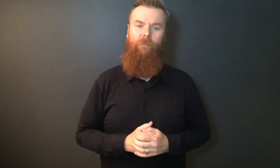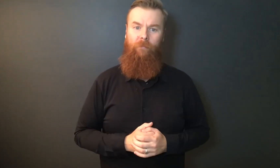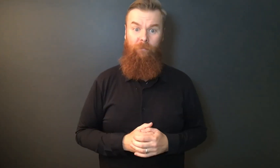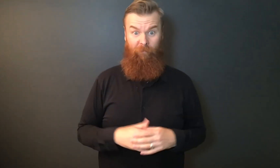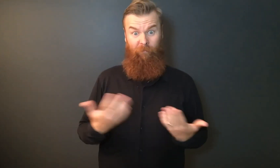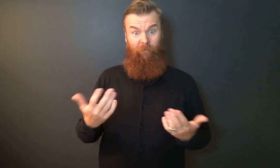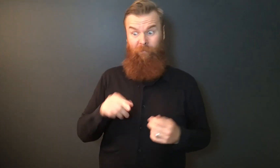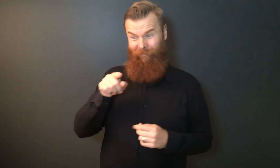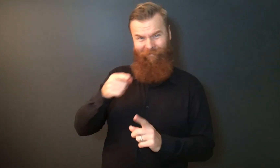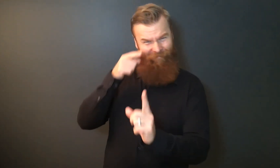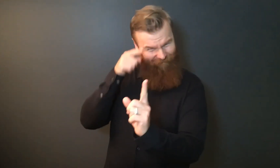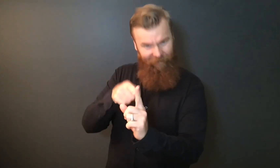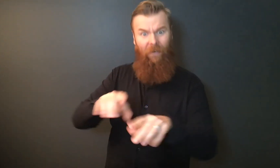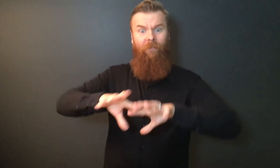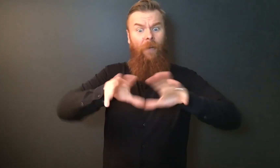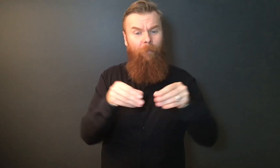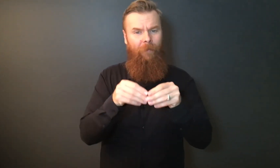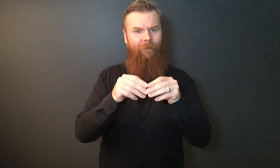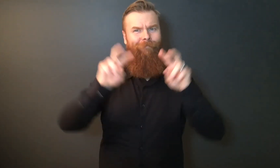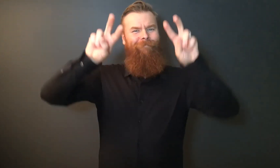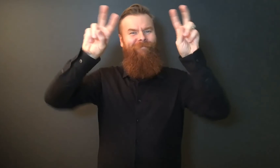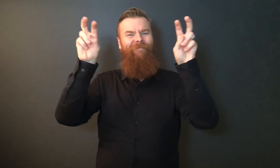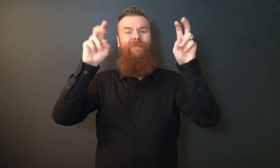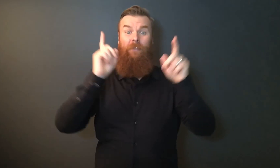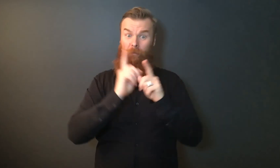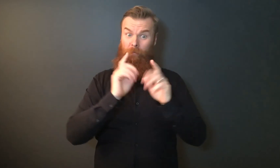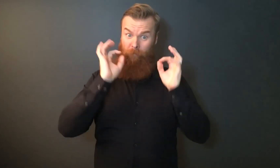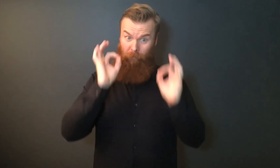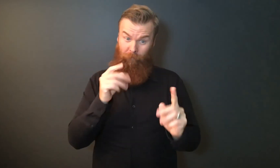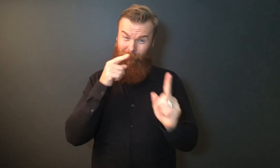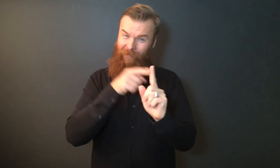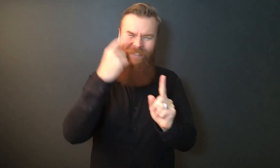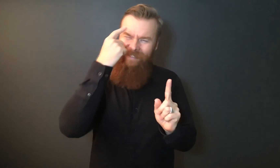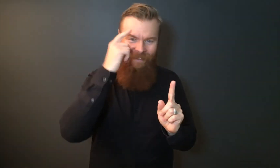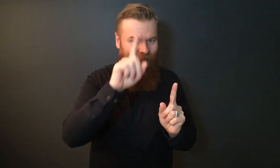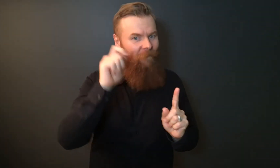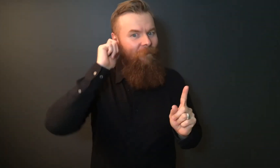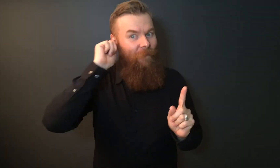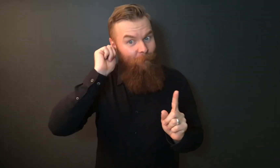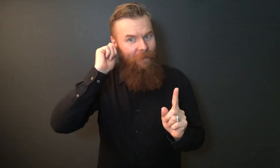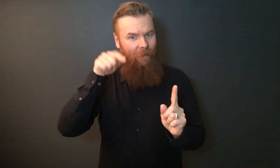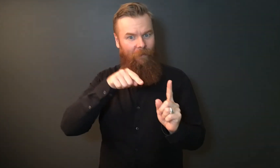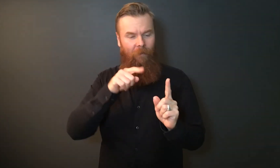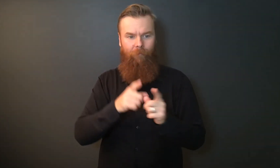we're taking a gender perspective, I think that would be really helpful to reflect on in the toolkit.